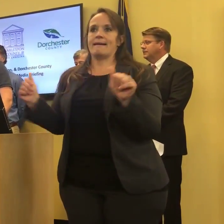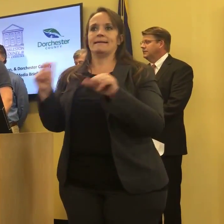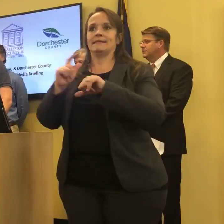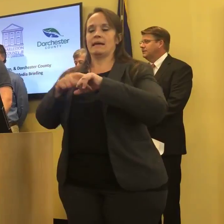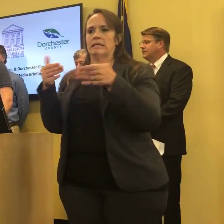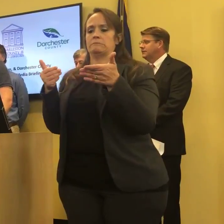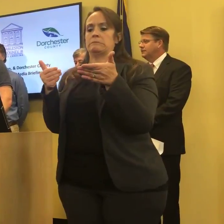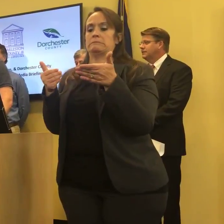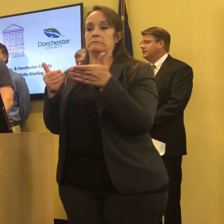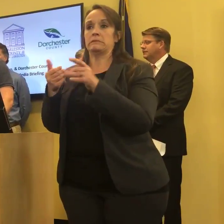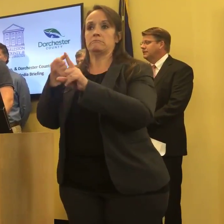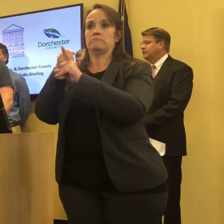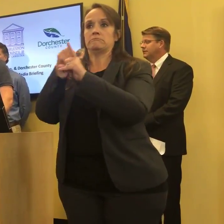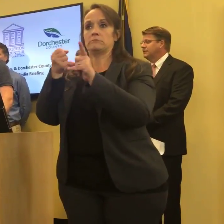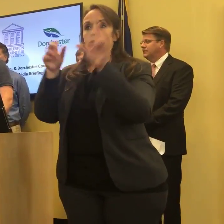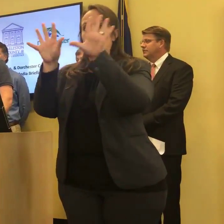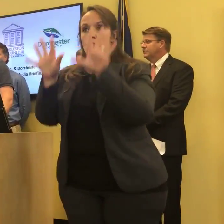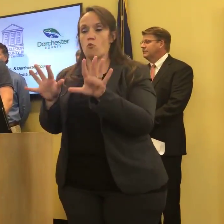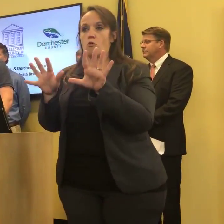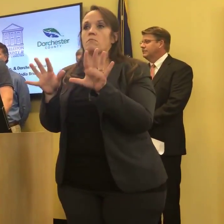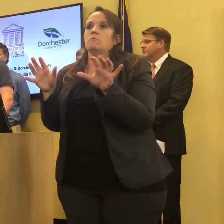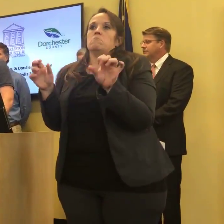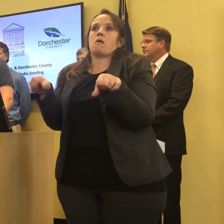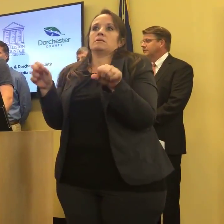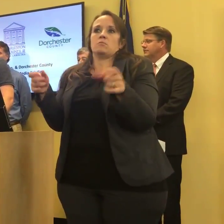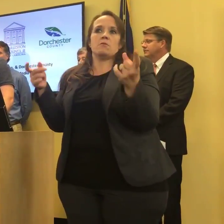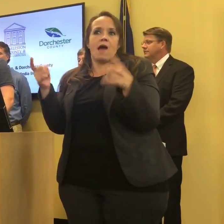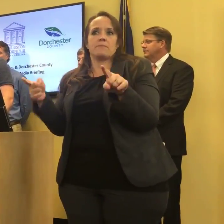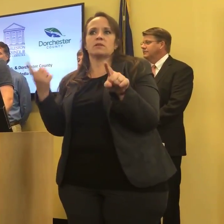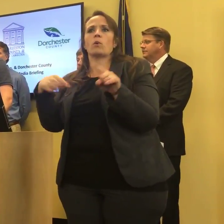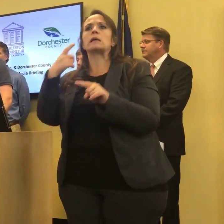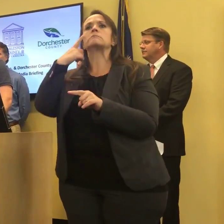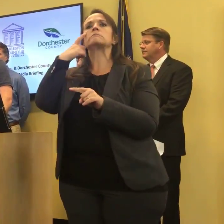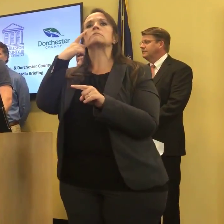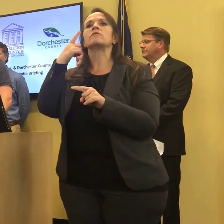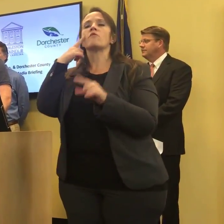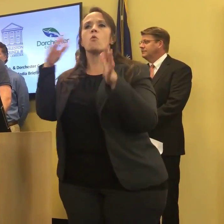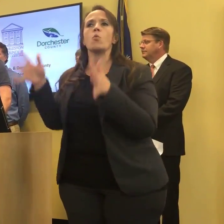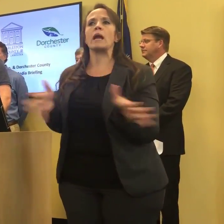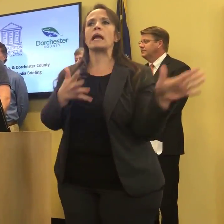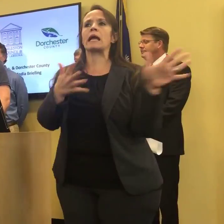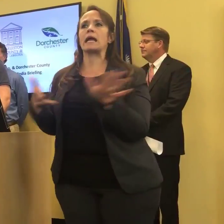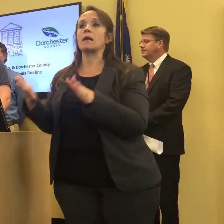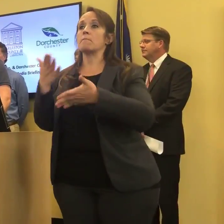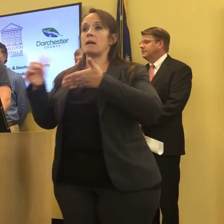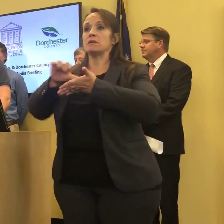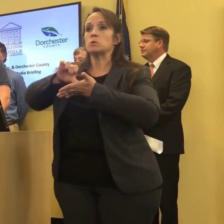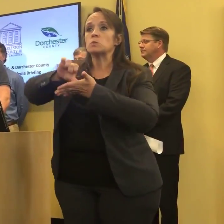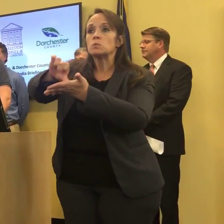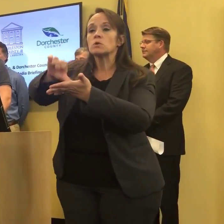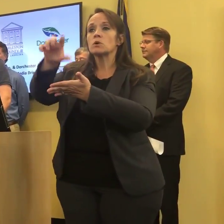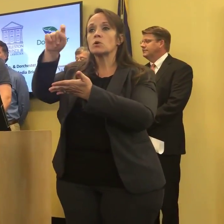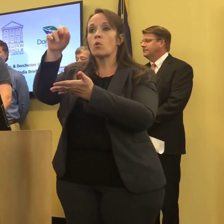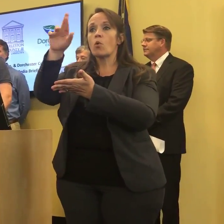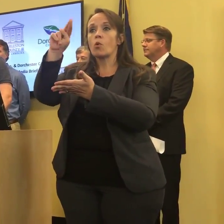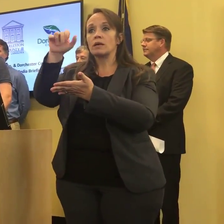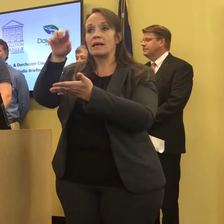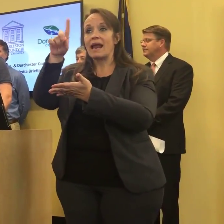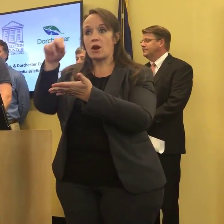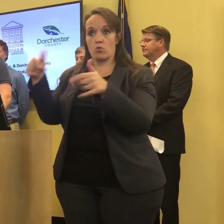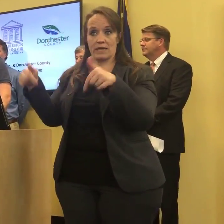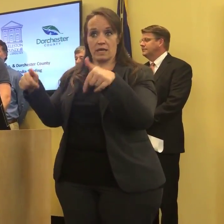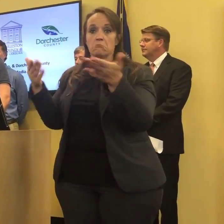potential impacts. With this, we are monitoring for winds and potential tornadoes in our area. Because of